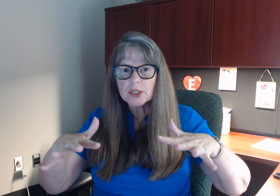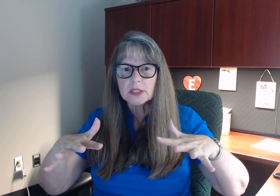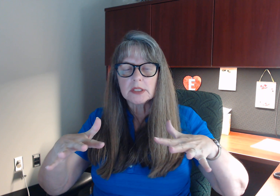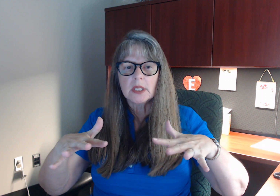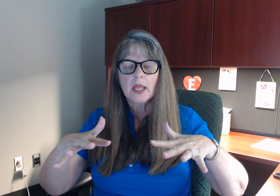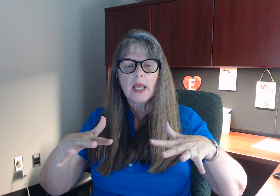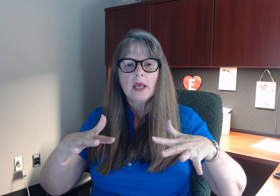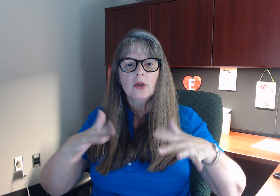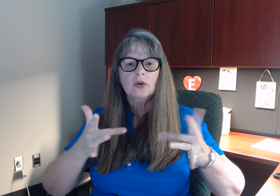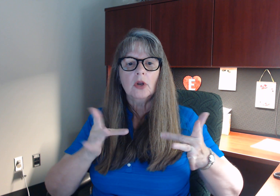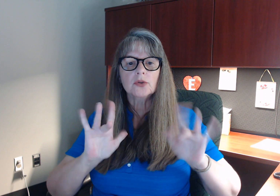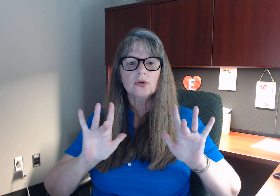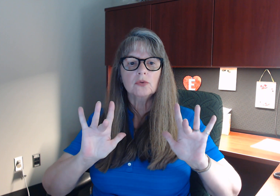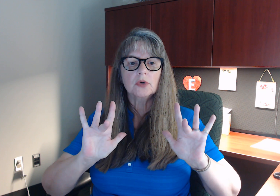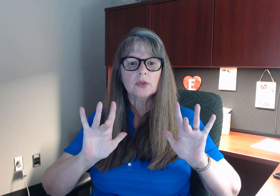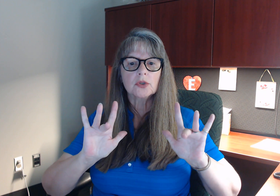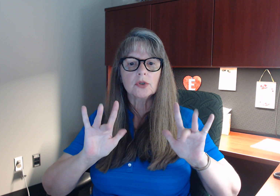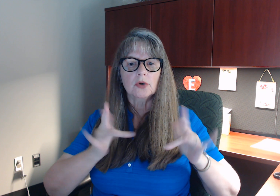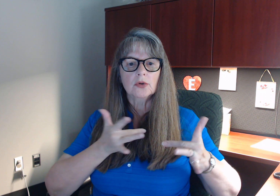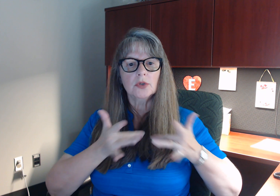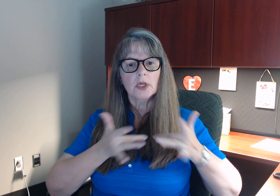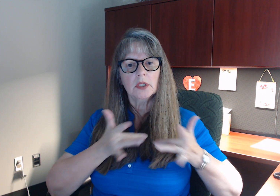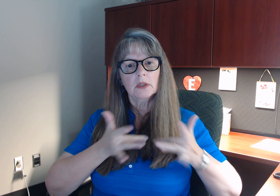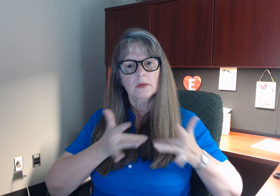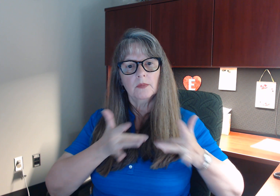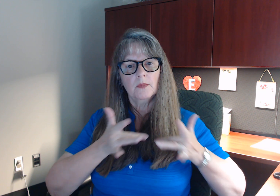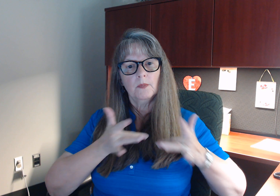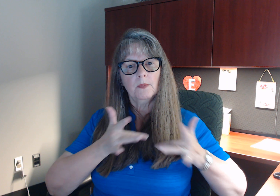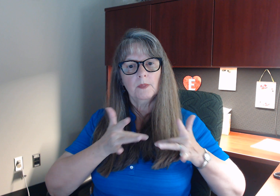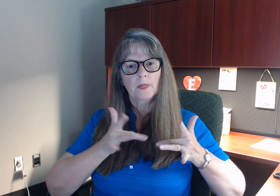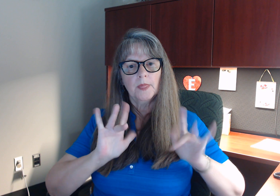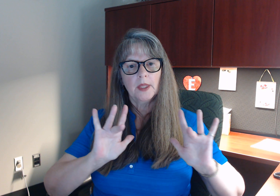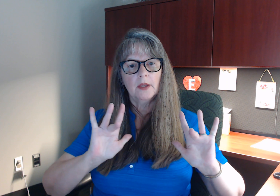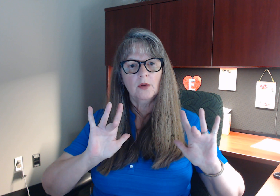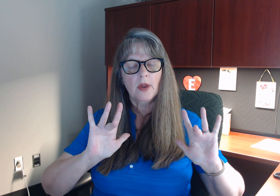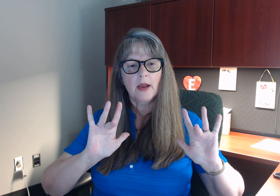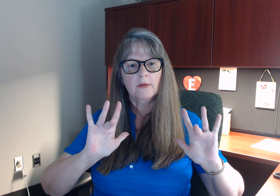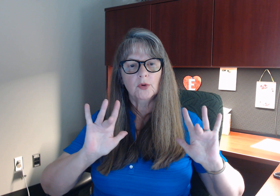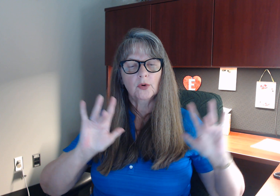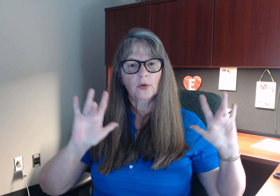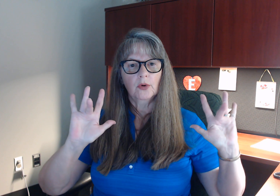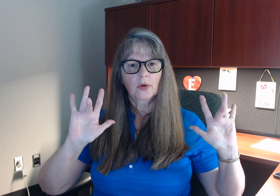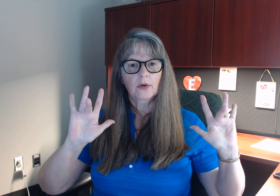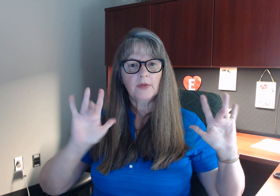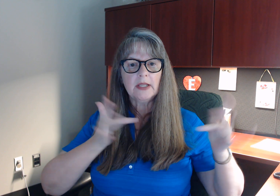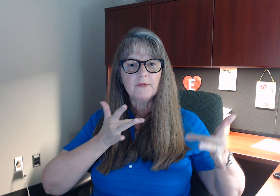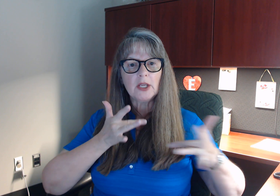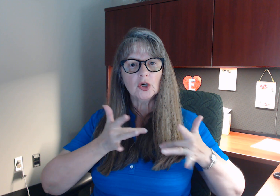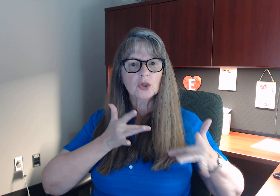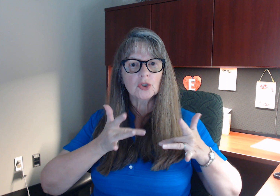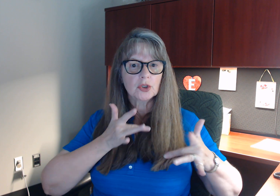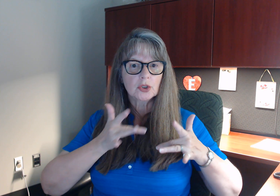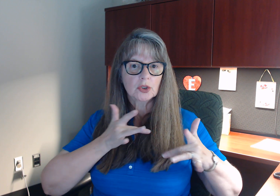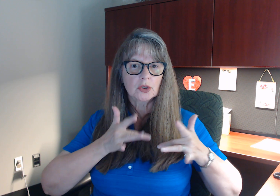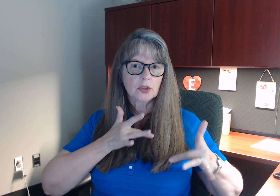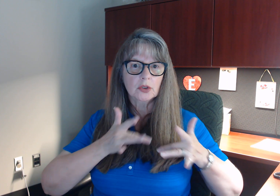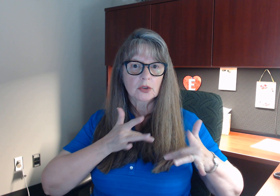anxious. You can also do concerned. You have your feely fingers,